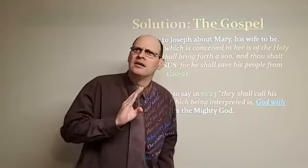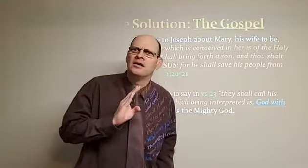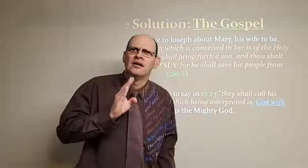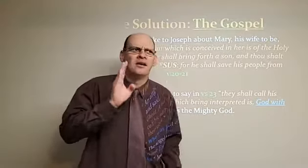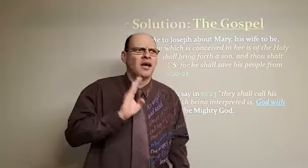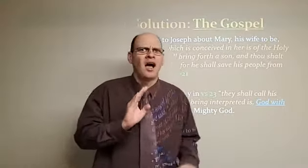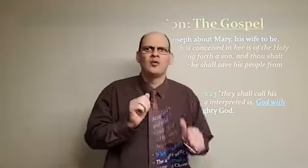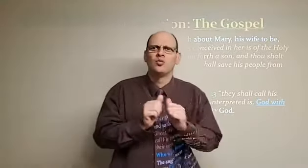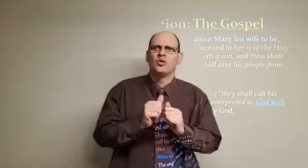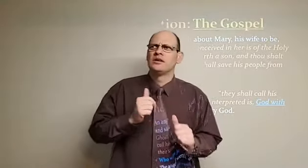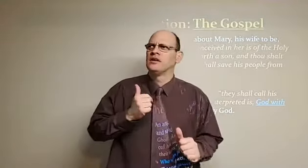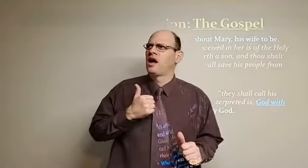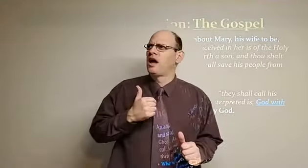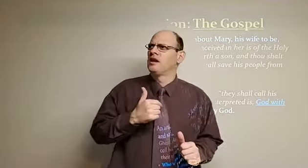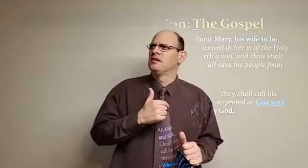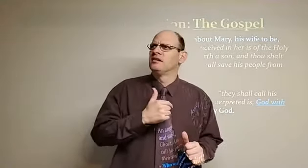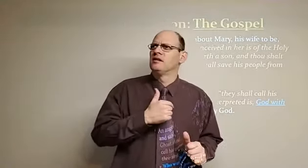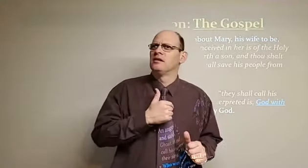God with us